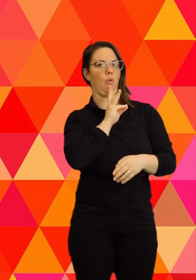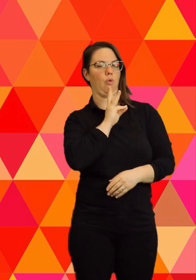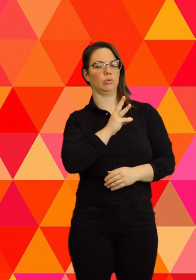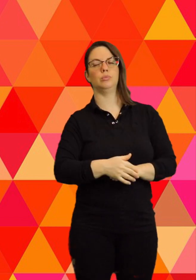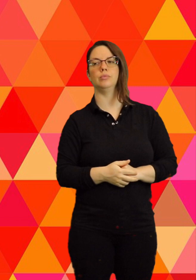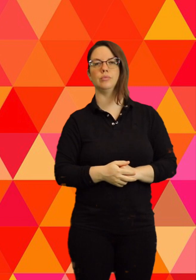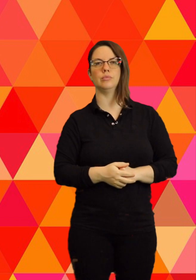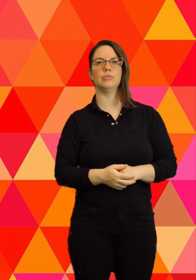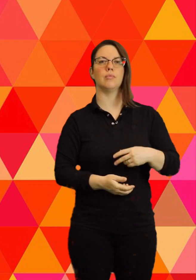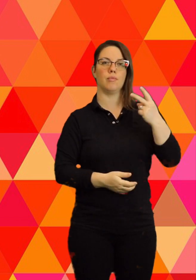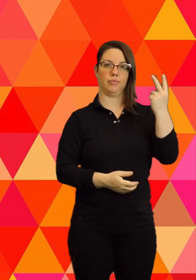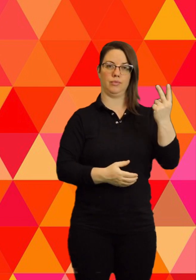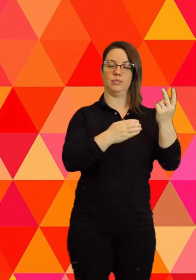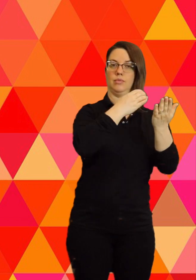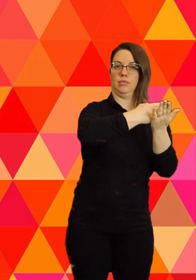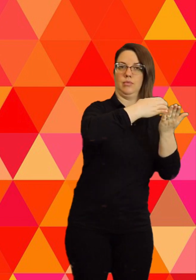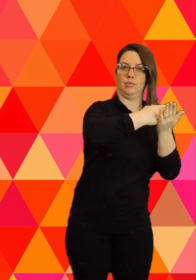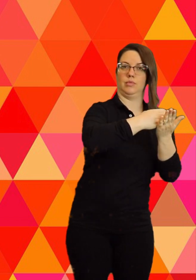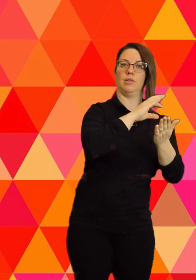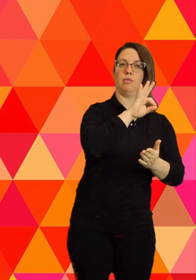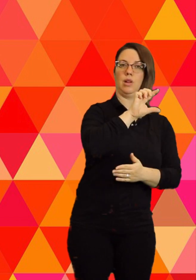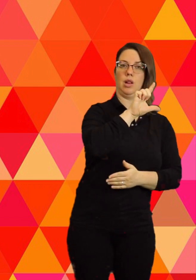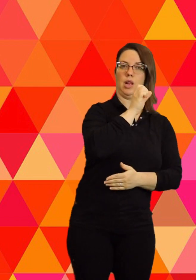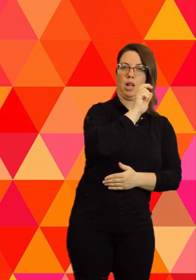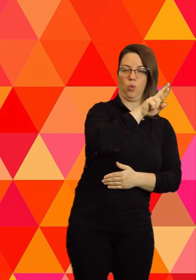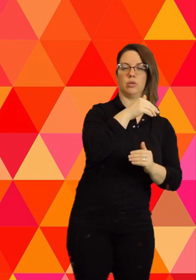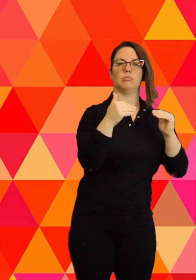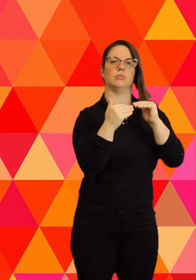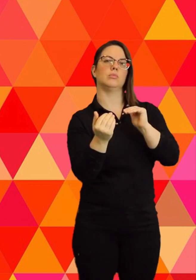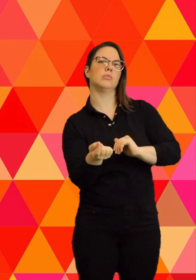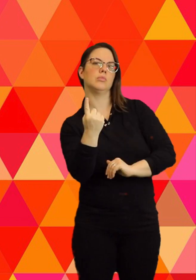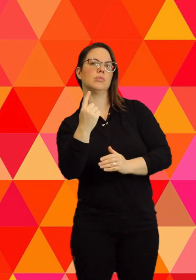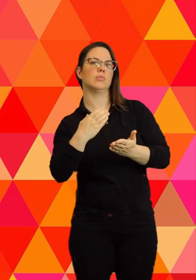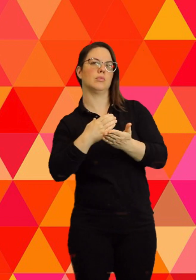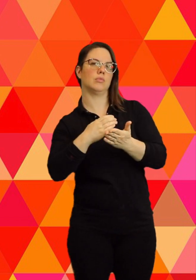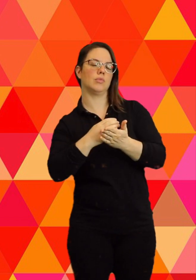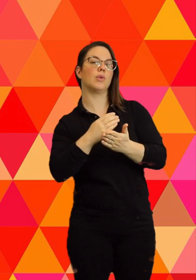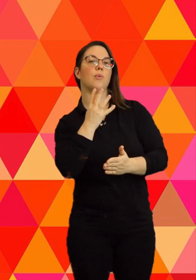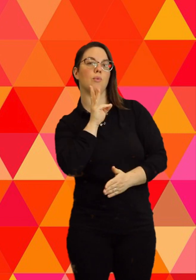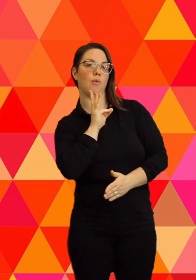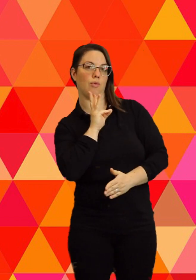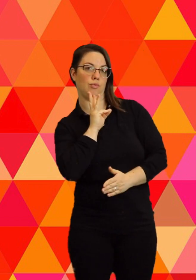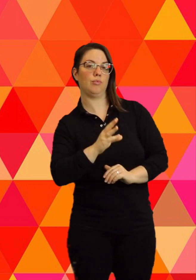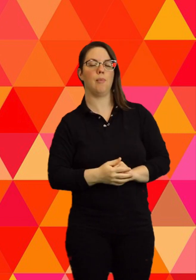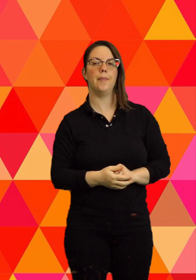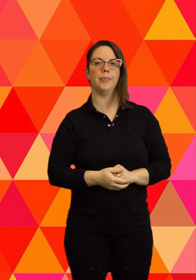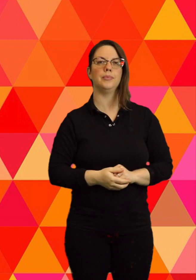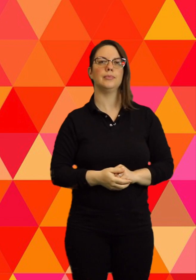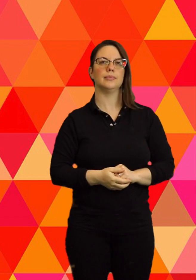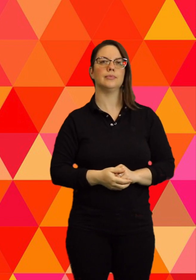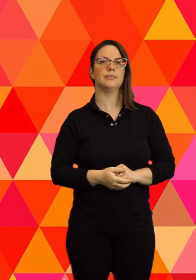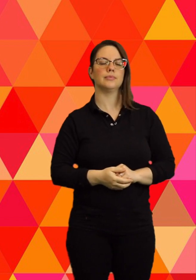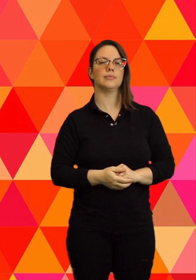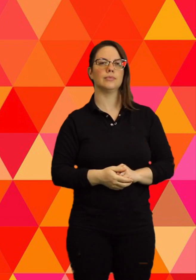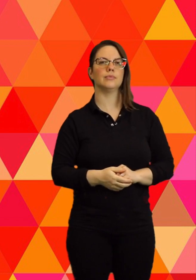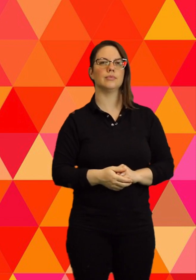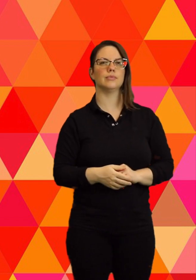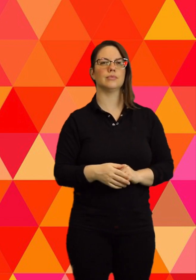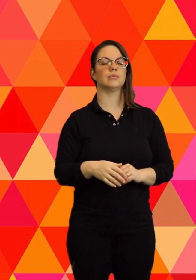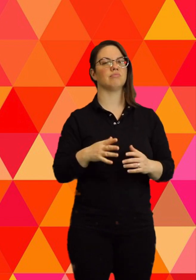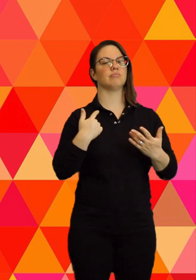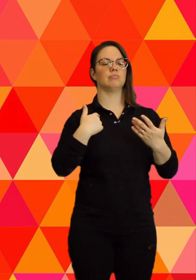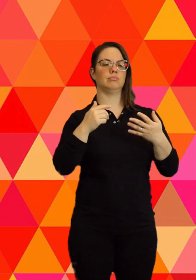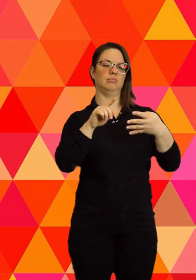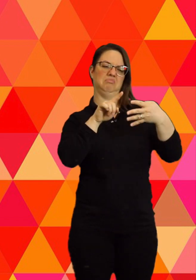1 cup of water. So this is about the ingredients, the quantity of the ingredients I